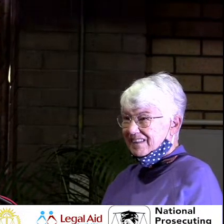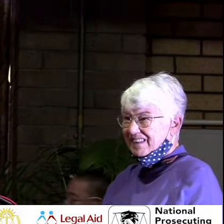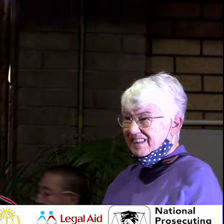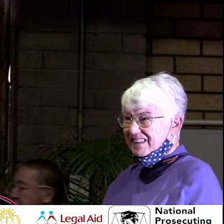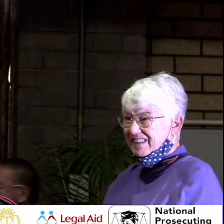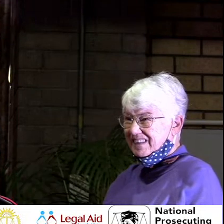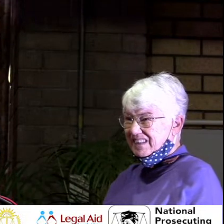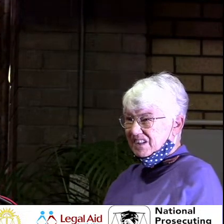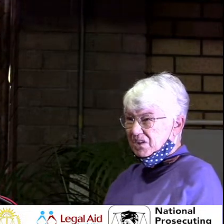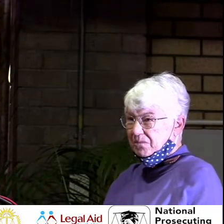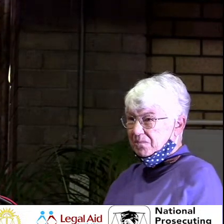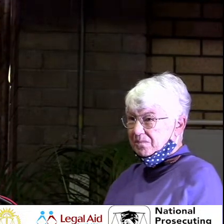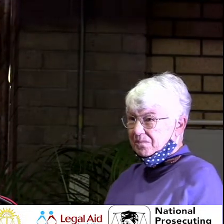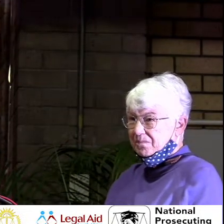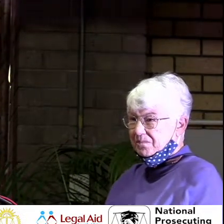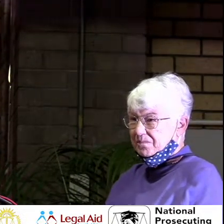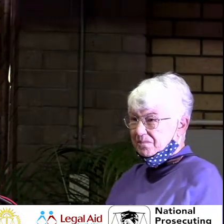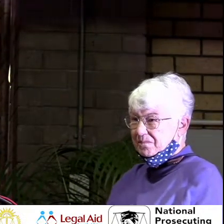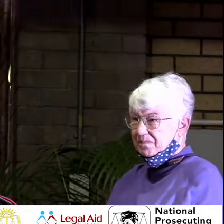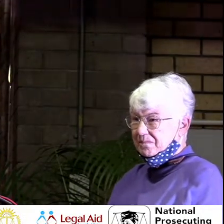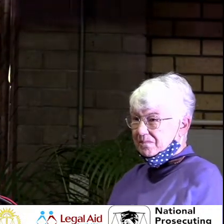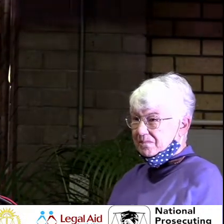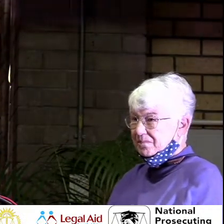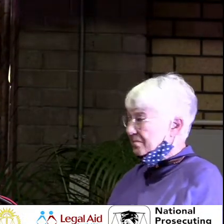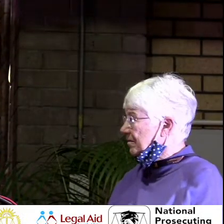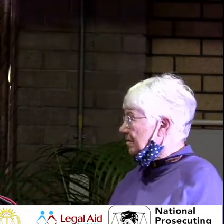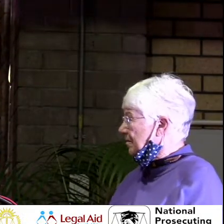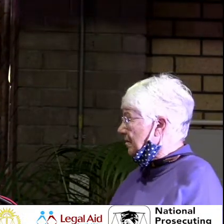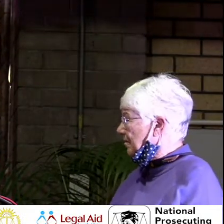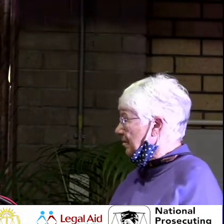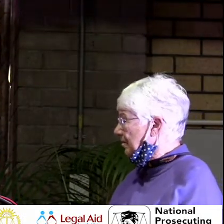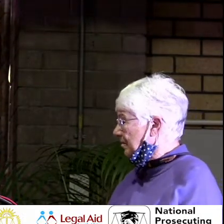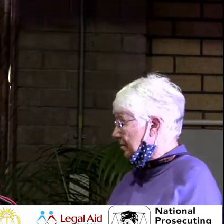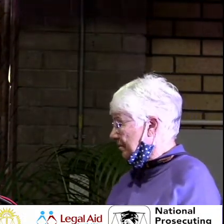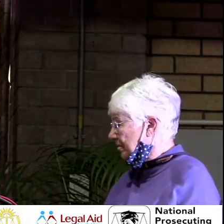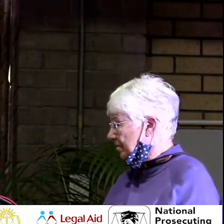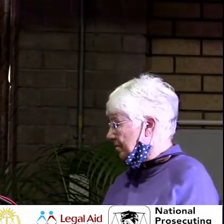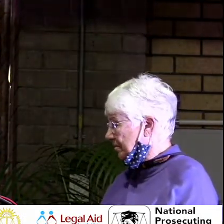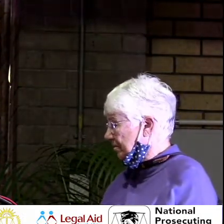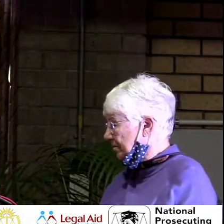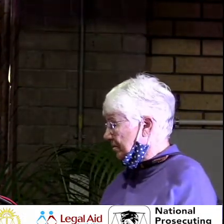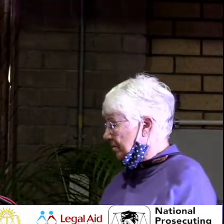Deal with them. So I want feedback on that.